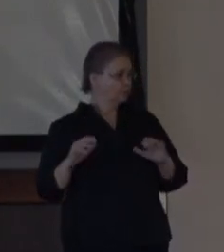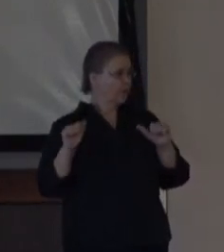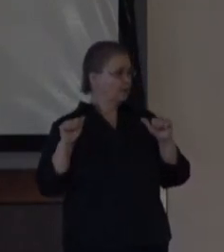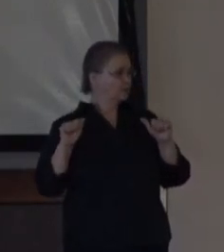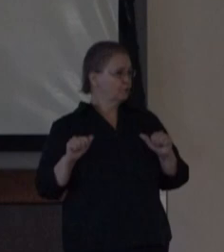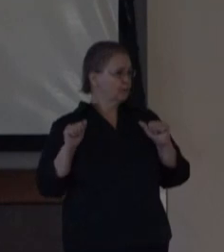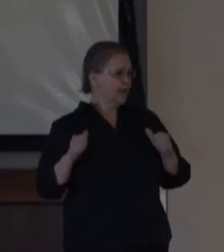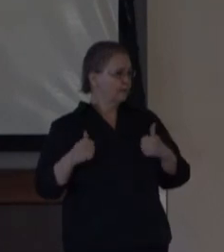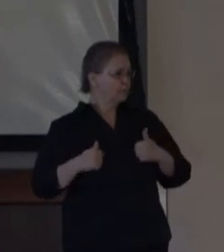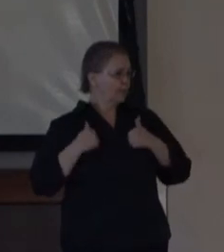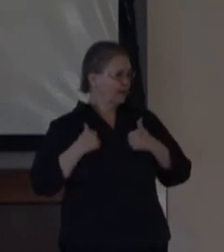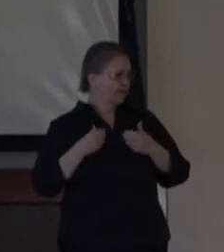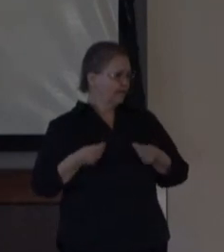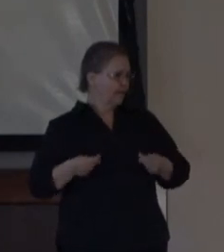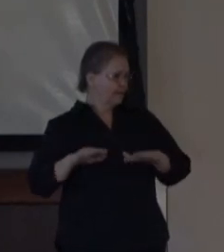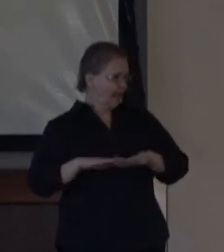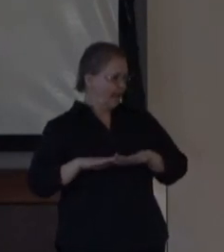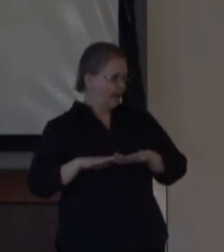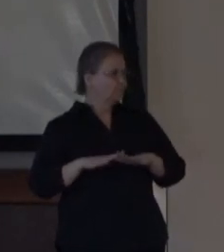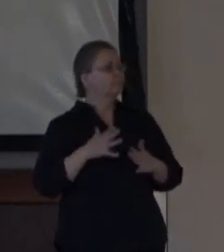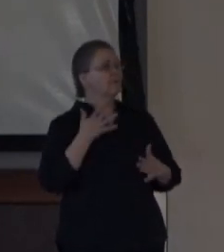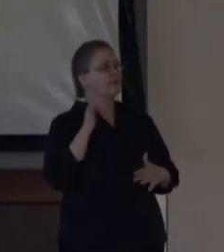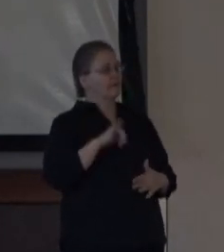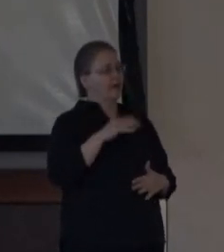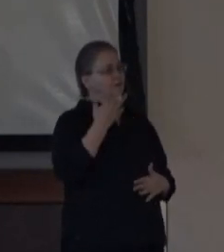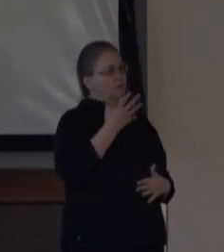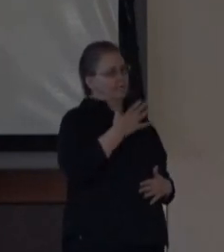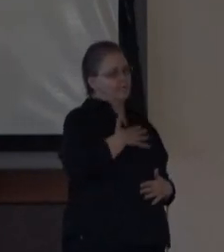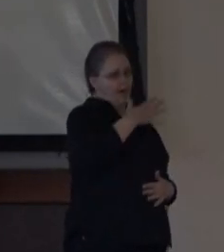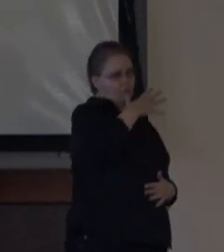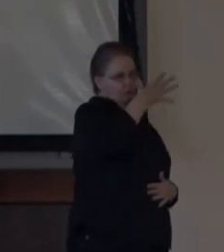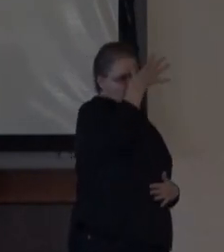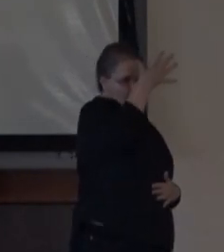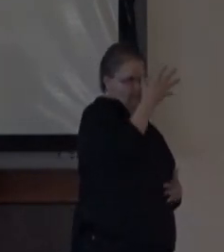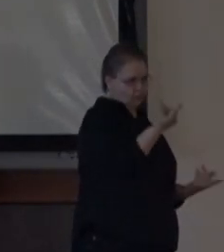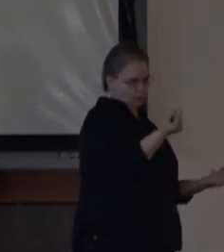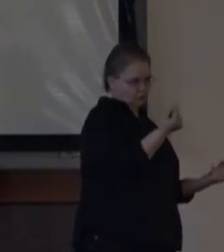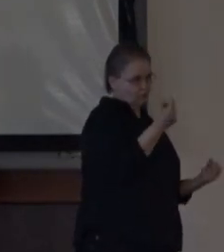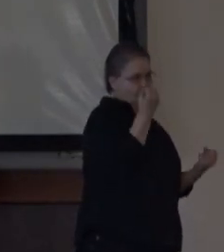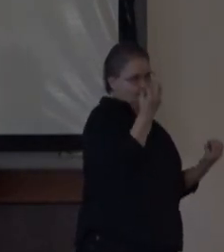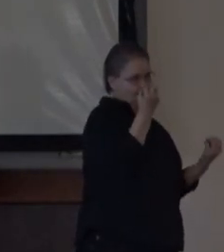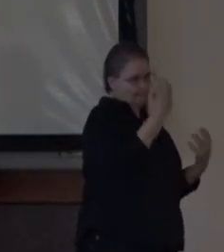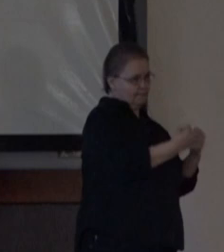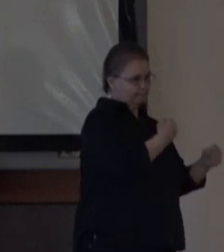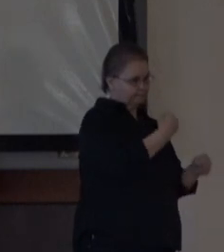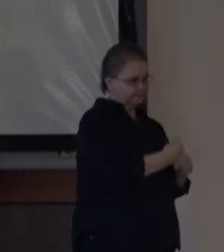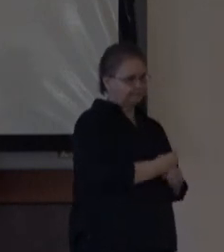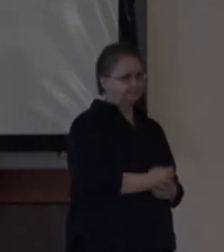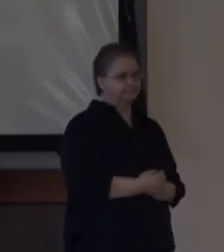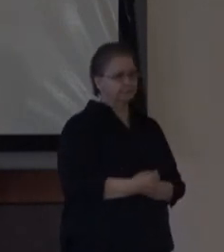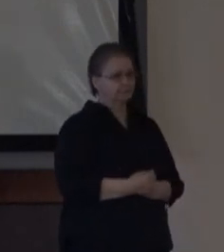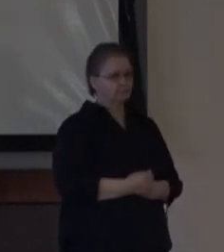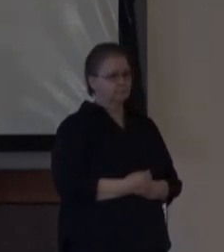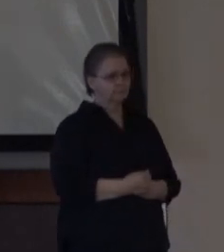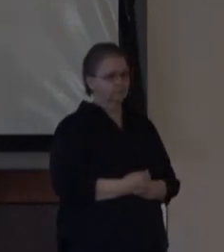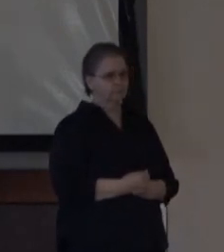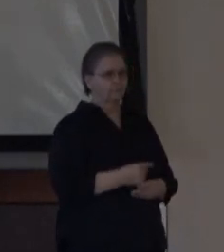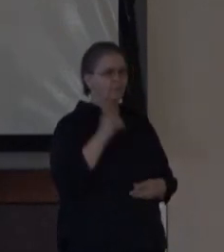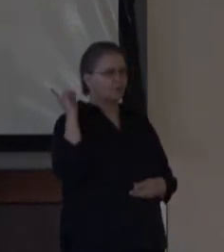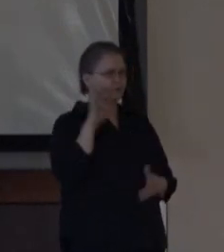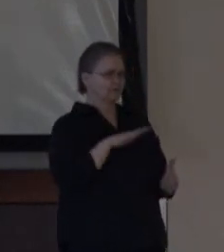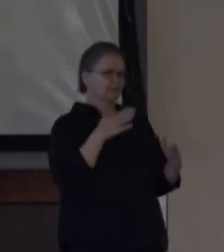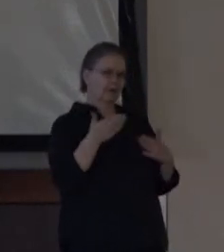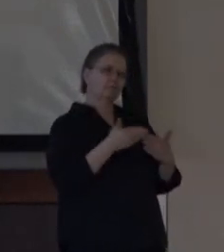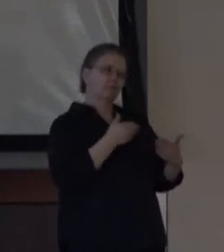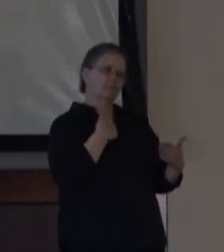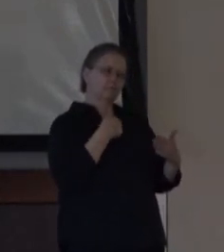to live on the land. And so that's what my grandparents did for many, many years. Lurleen died